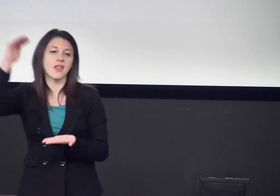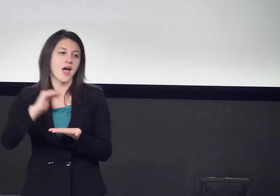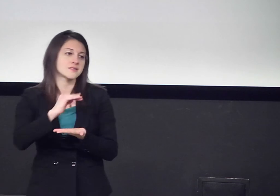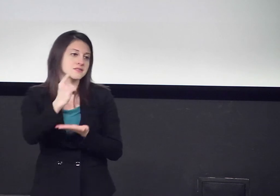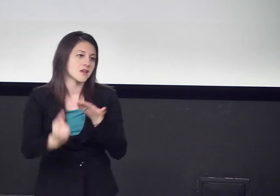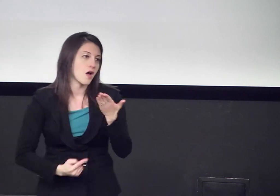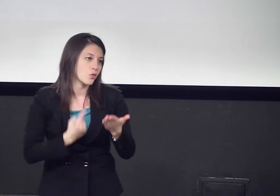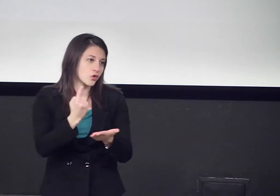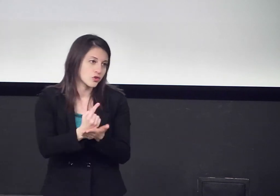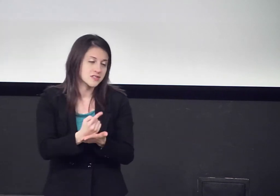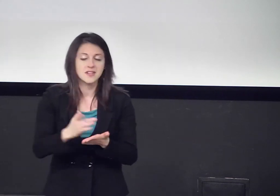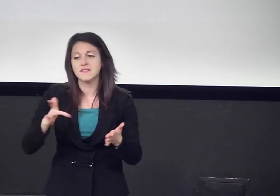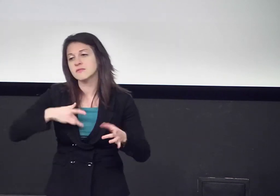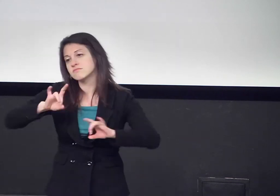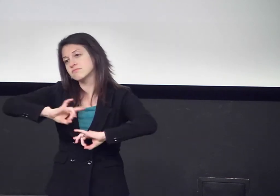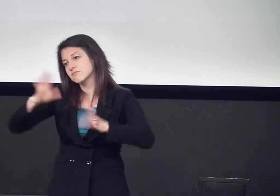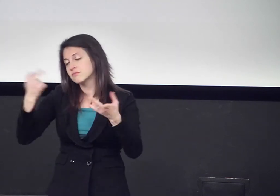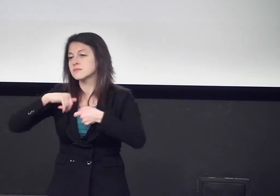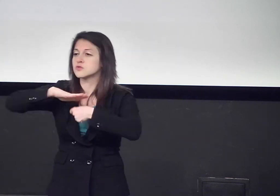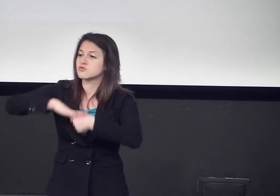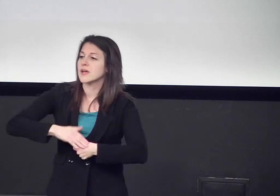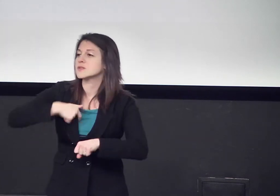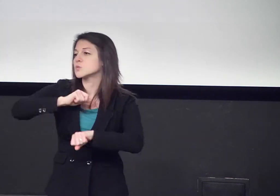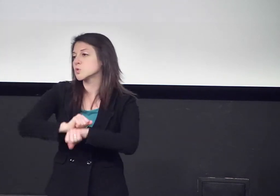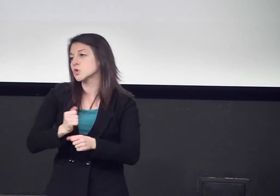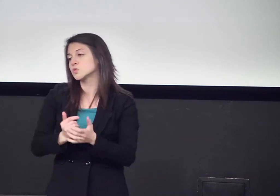feel like they have control within the call center, so they will